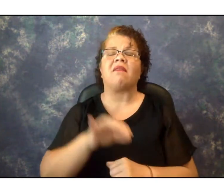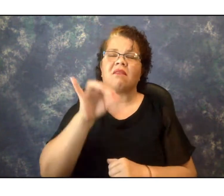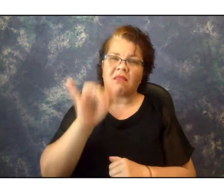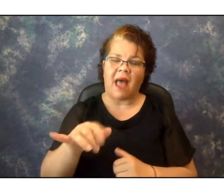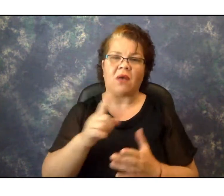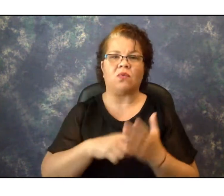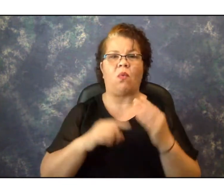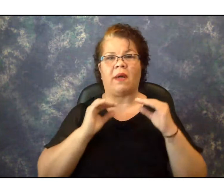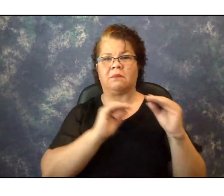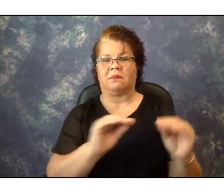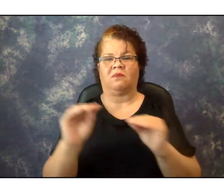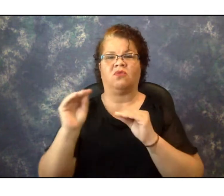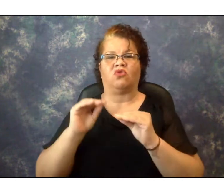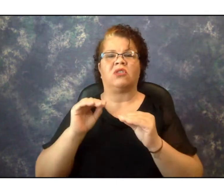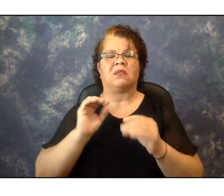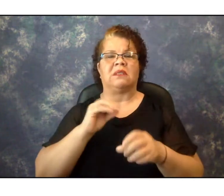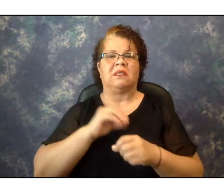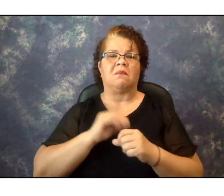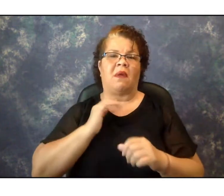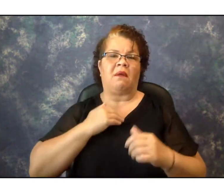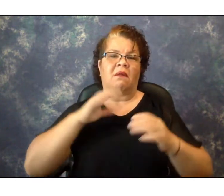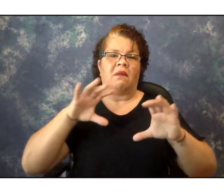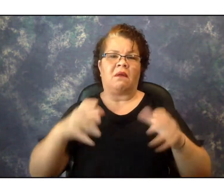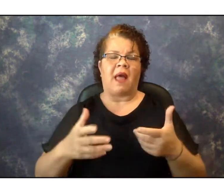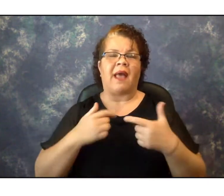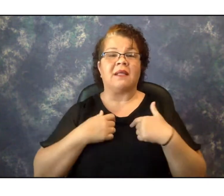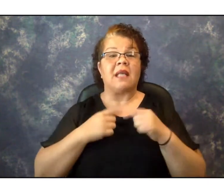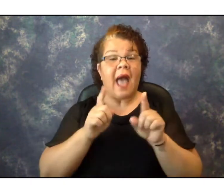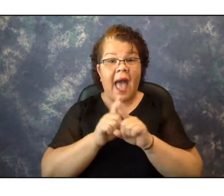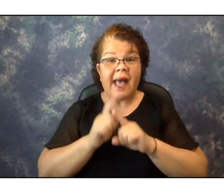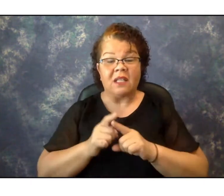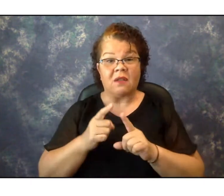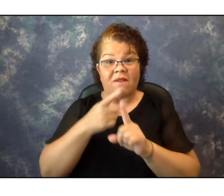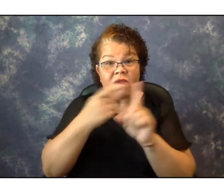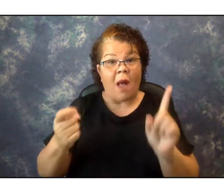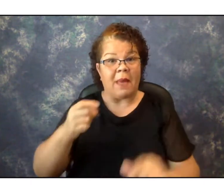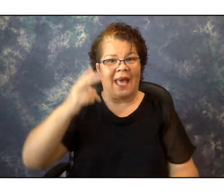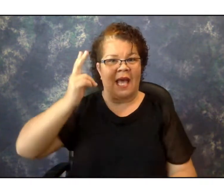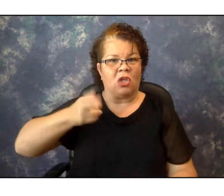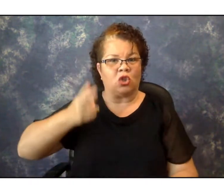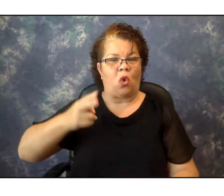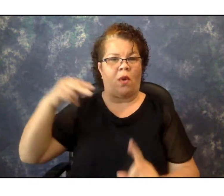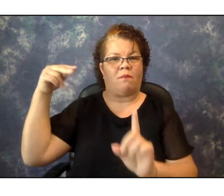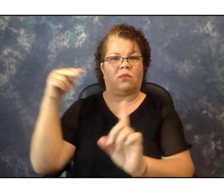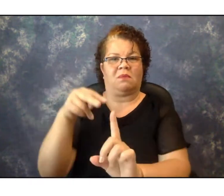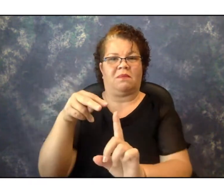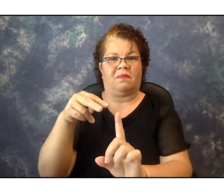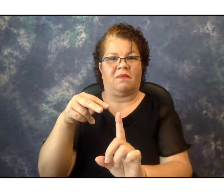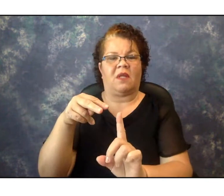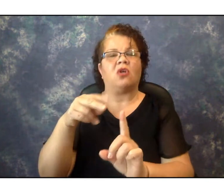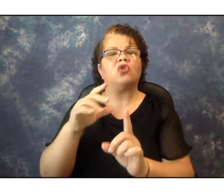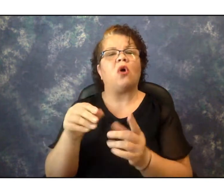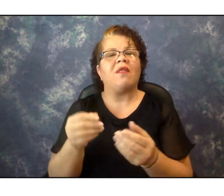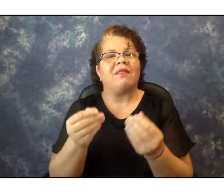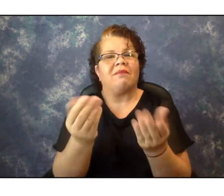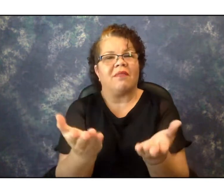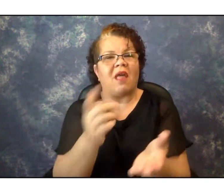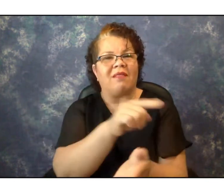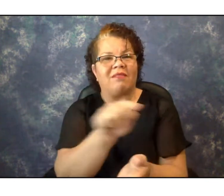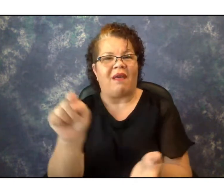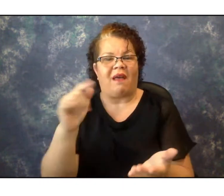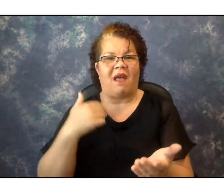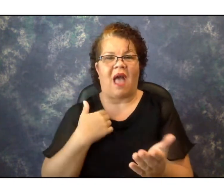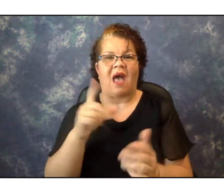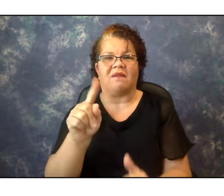theory, and I'm doing it as a historian that is trying to give them a set of tools that they can take back into the archives,